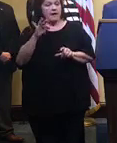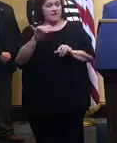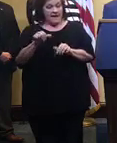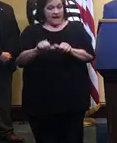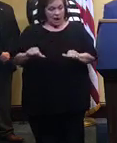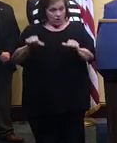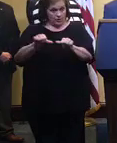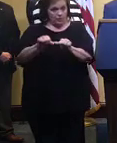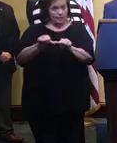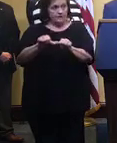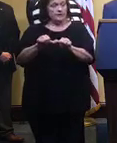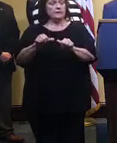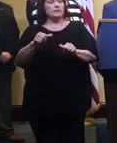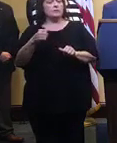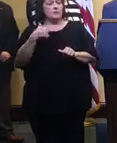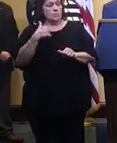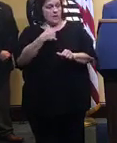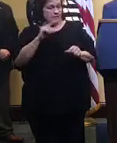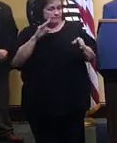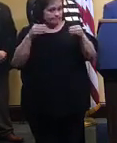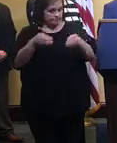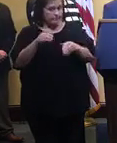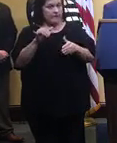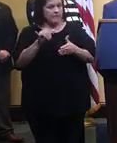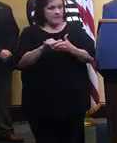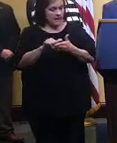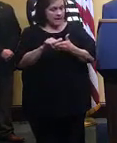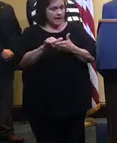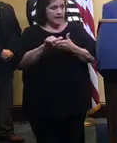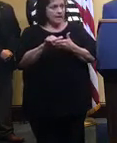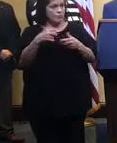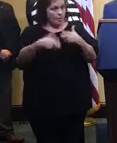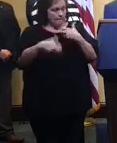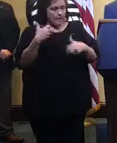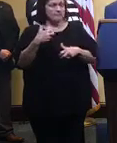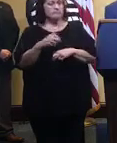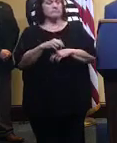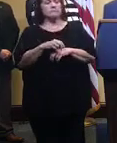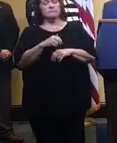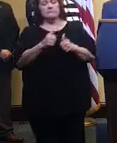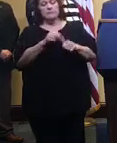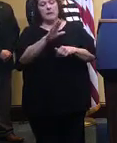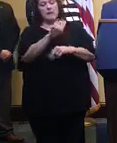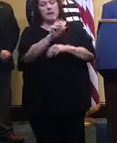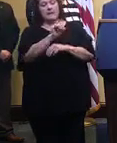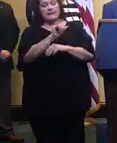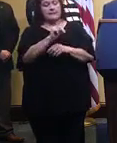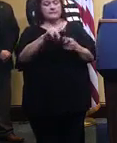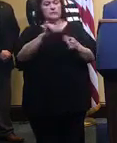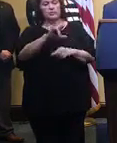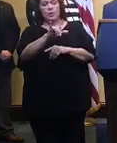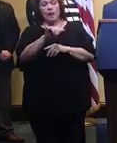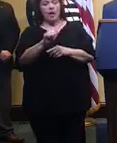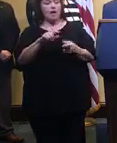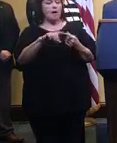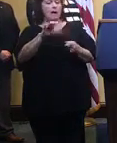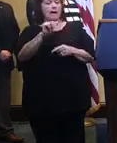underneath a lot of canals in downtown, whether it's Julia, whether it's Basin Street, Canal